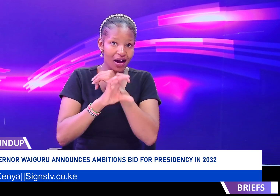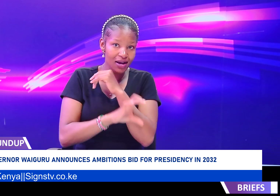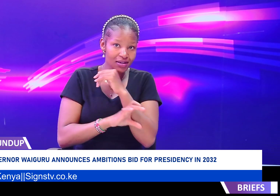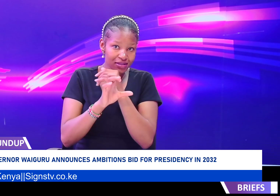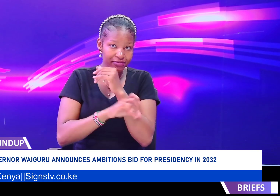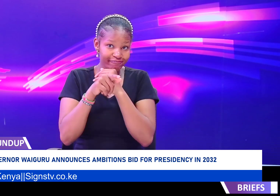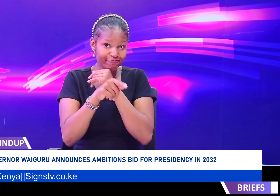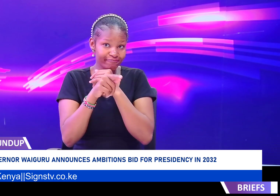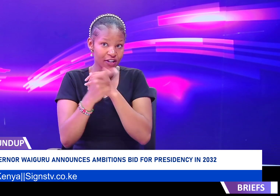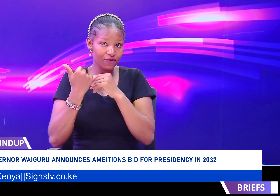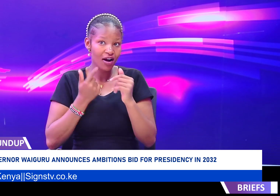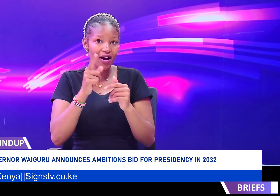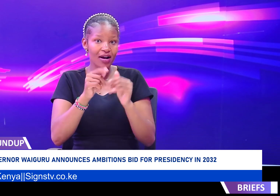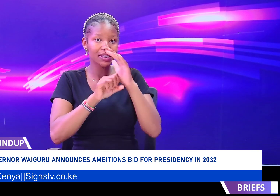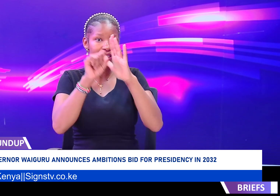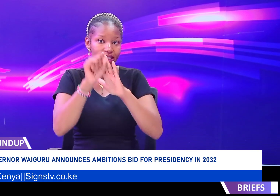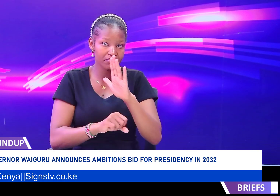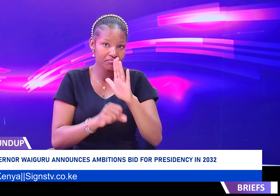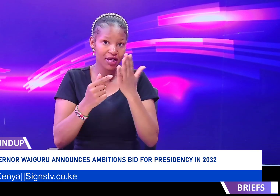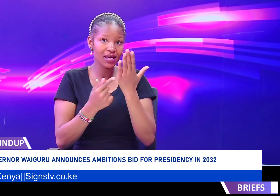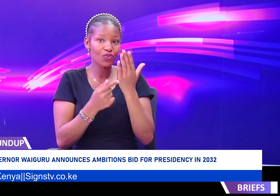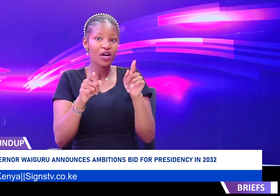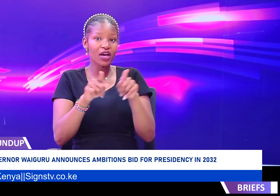also challenged women to occupy leadership spaces